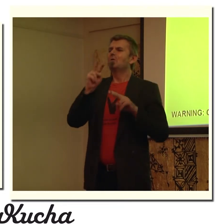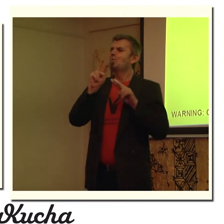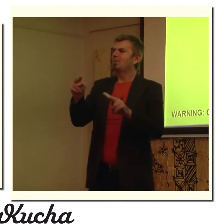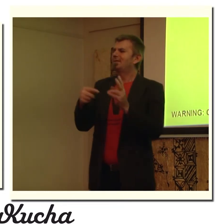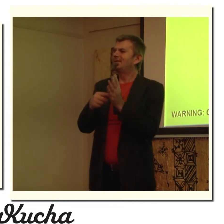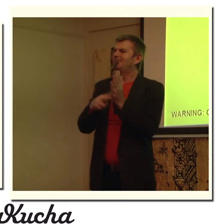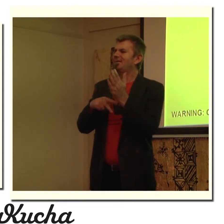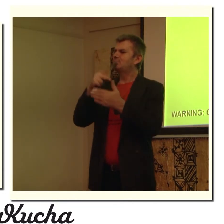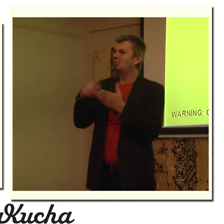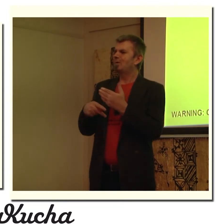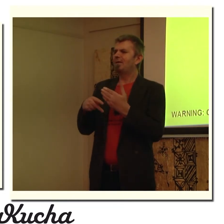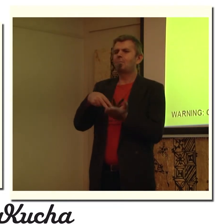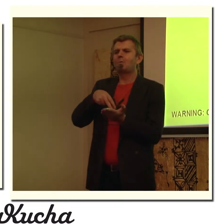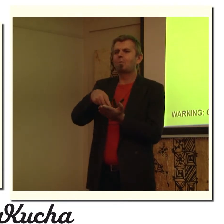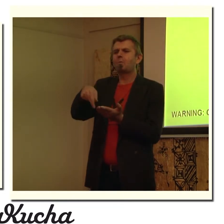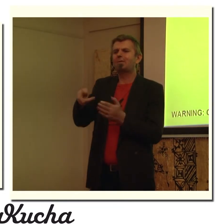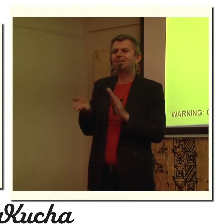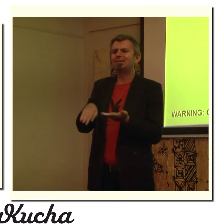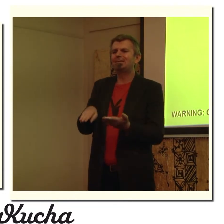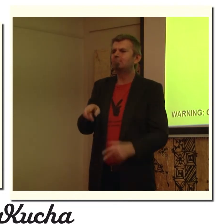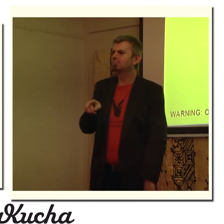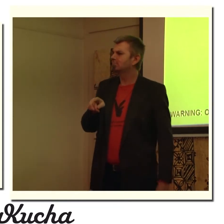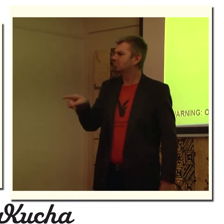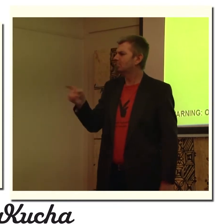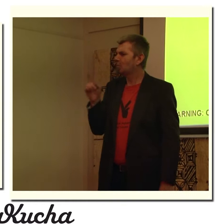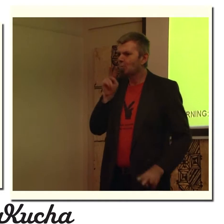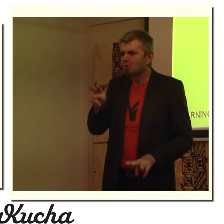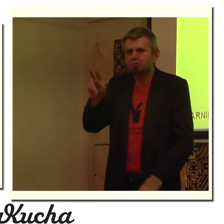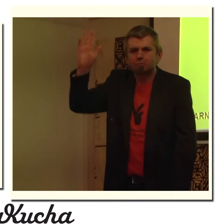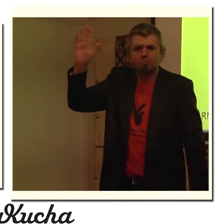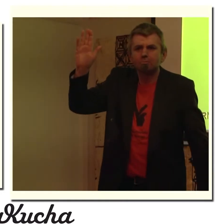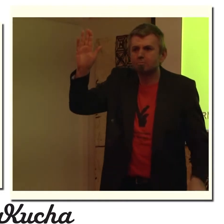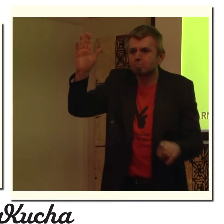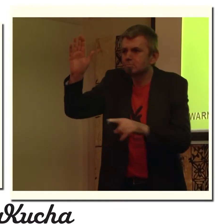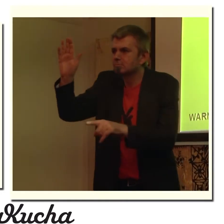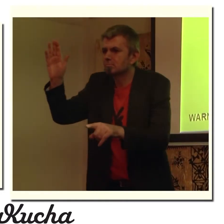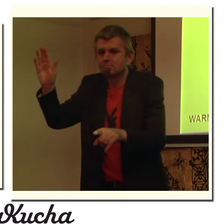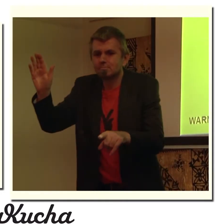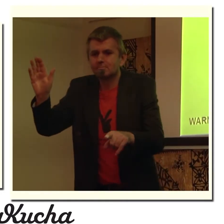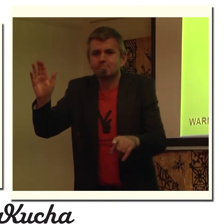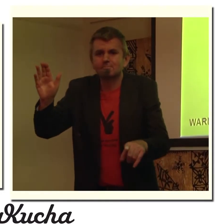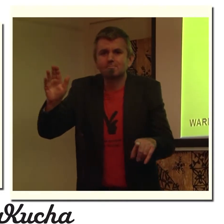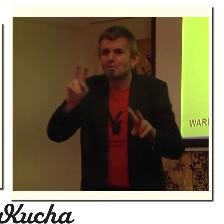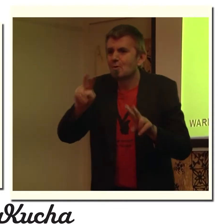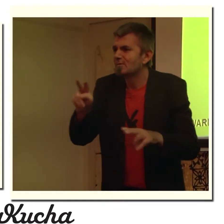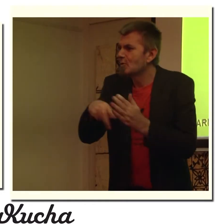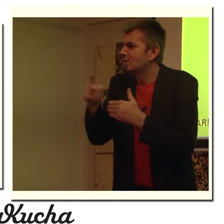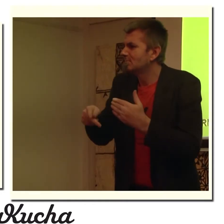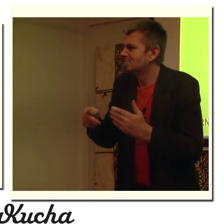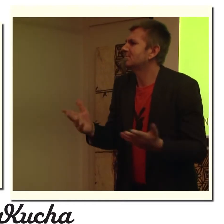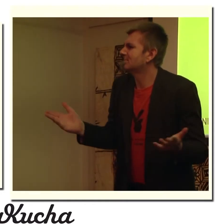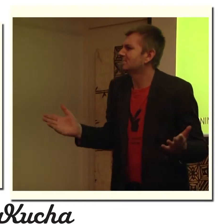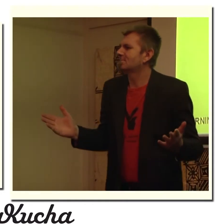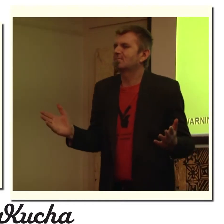My presentation is called Life of the Walking Dead. Have you heard of that? Put your hand up.